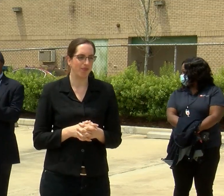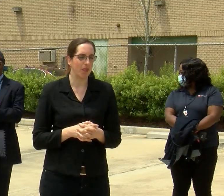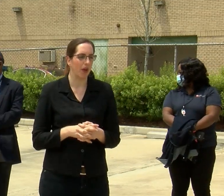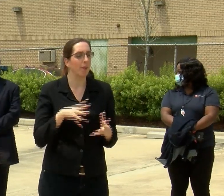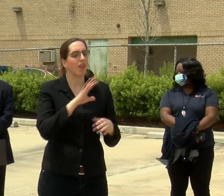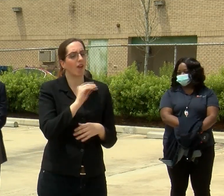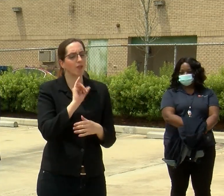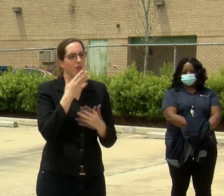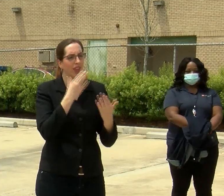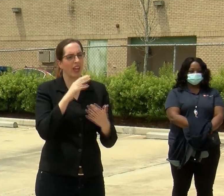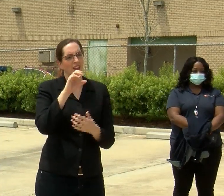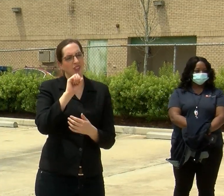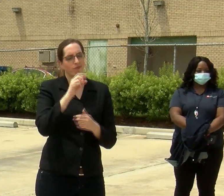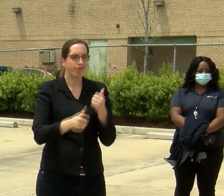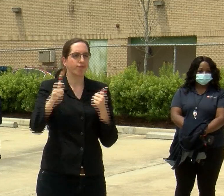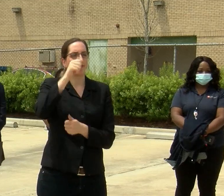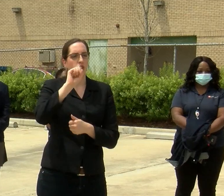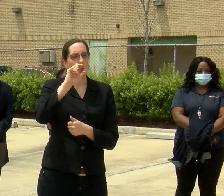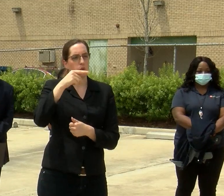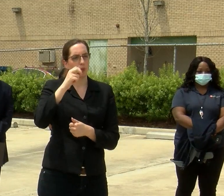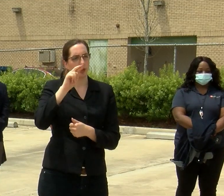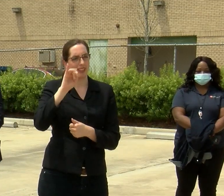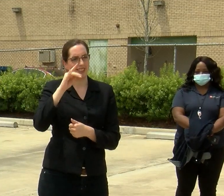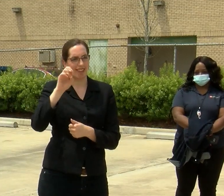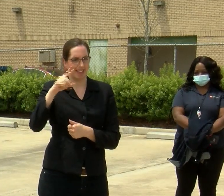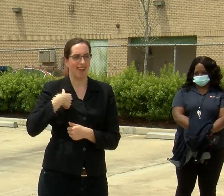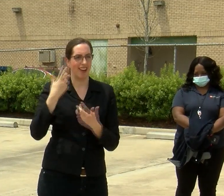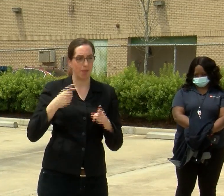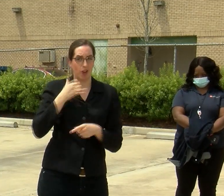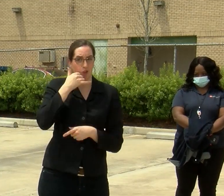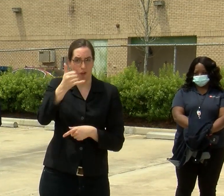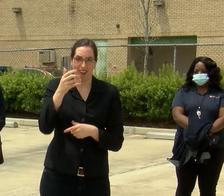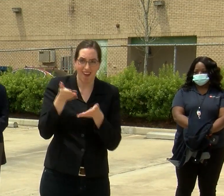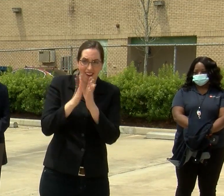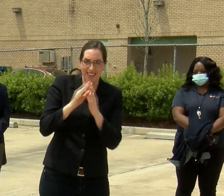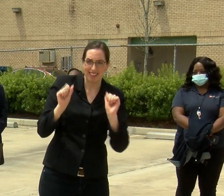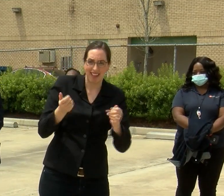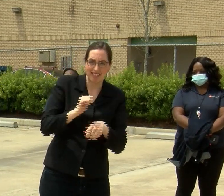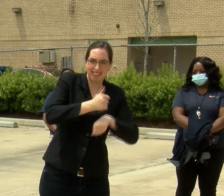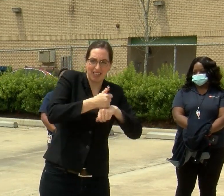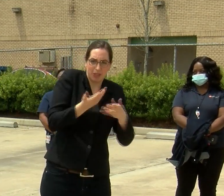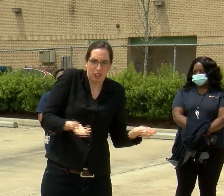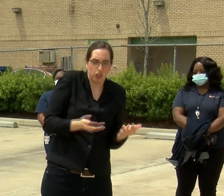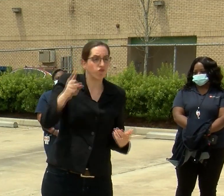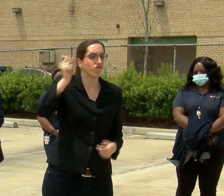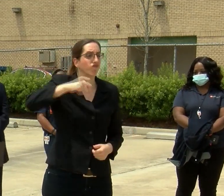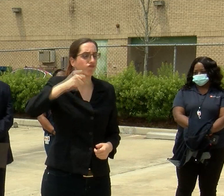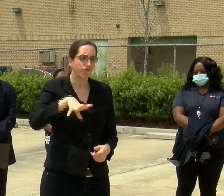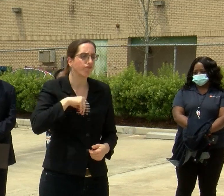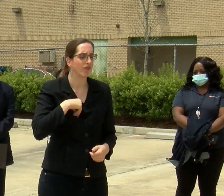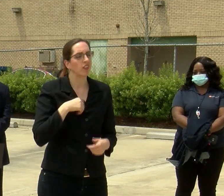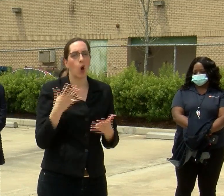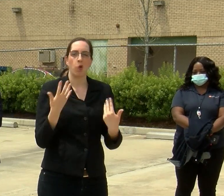And I do want to thank the superintendent. When I called and asked for permission to set up here, she readily agreed. So really want to